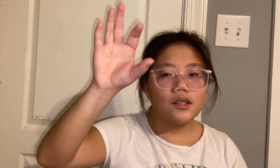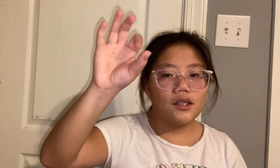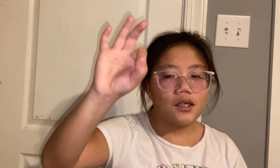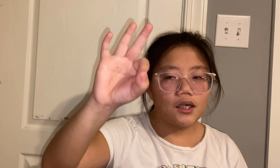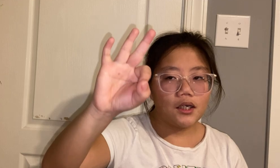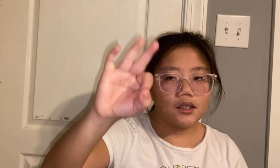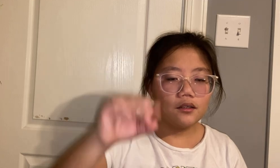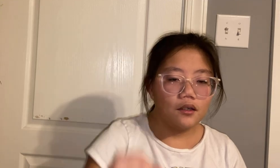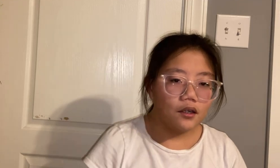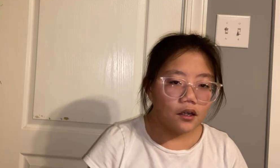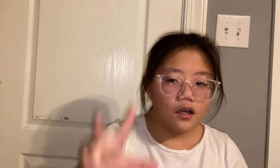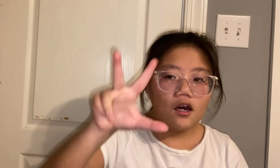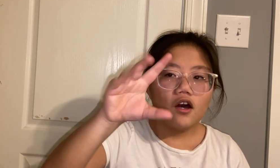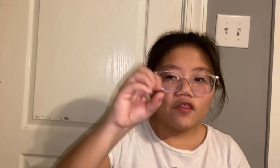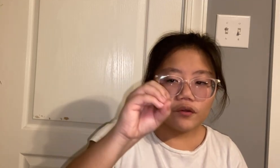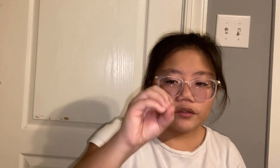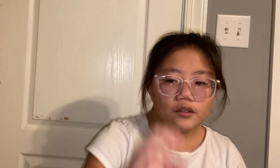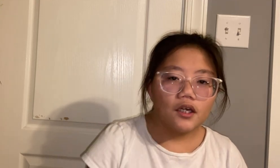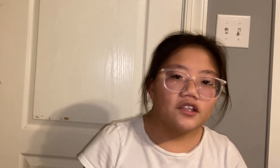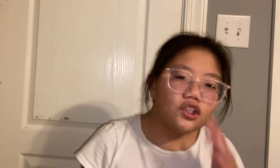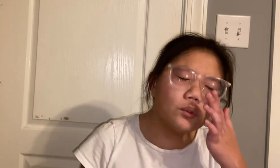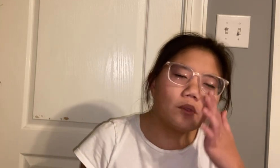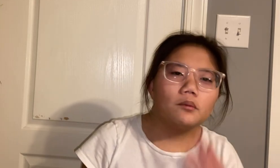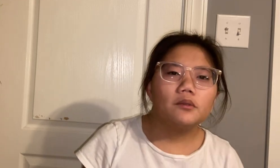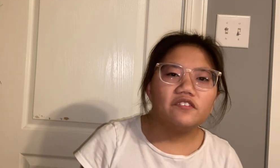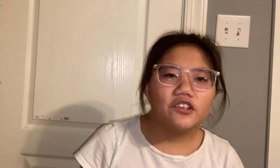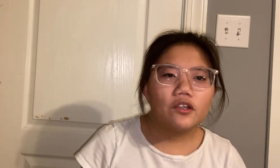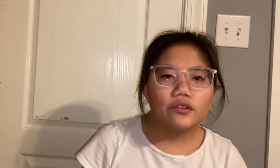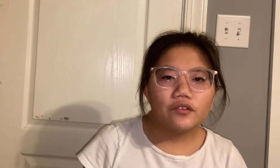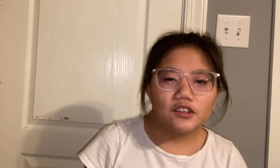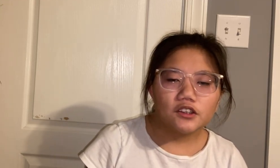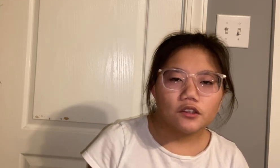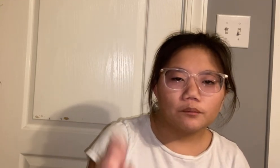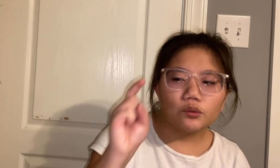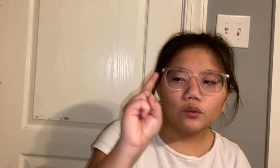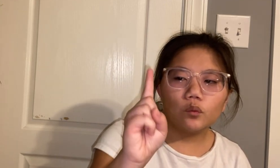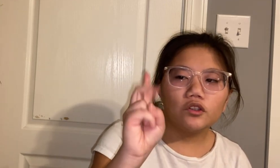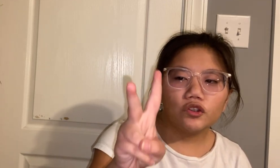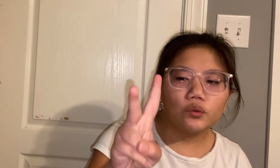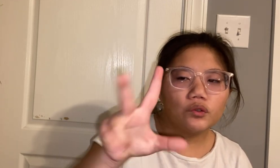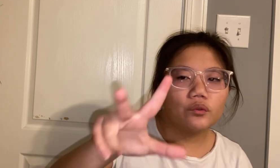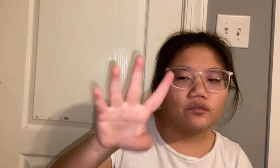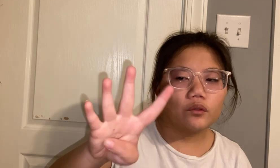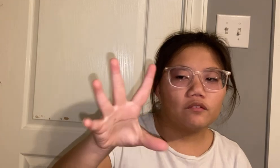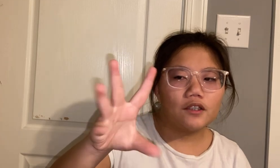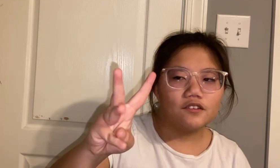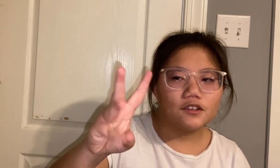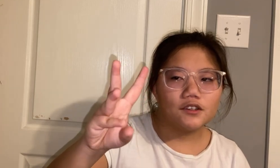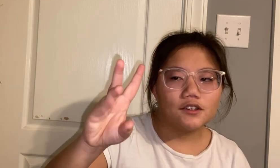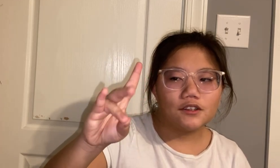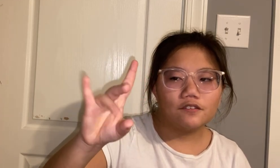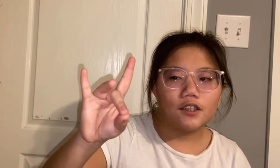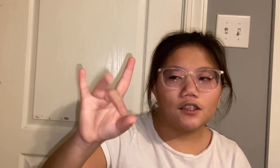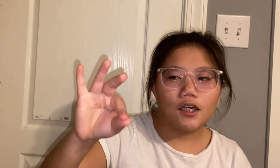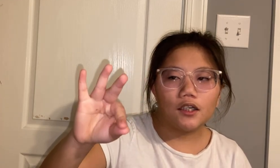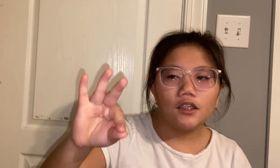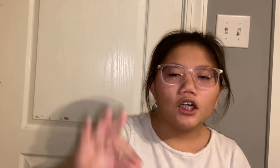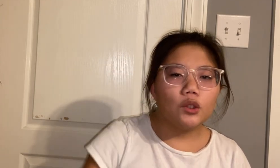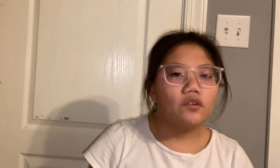nine thirty and then you can probably figure out the rest between one two three four five six seven eight nine you can